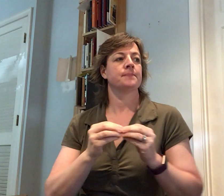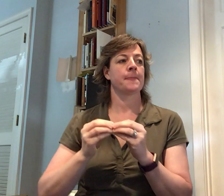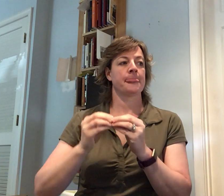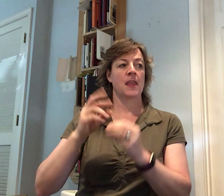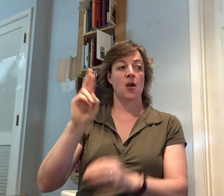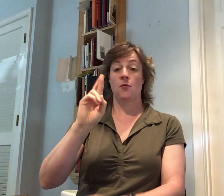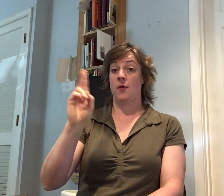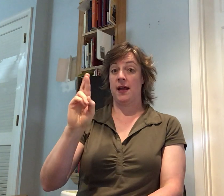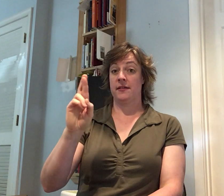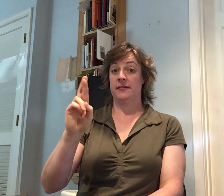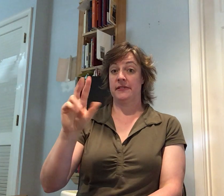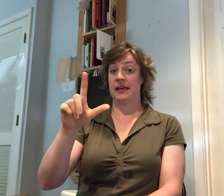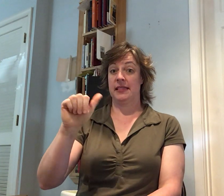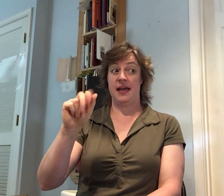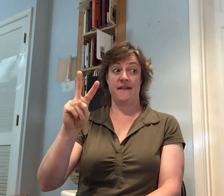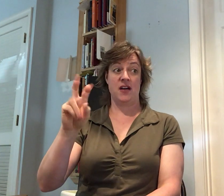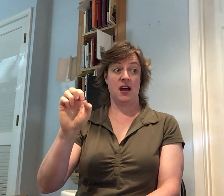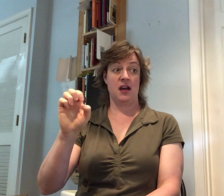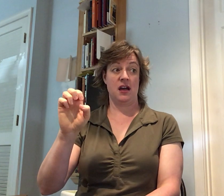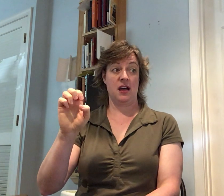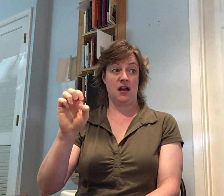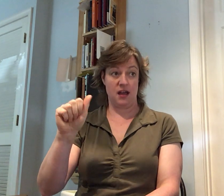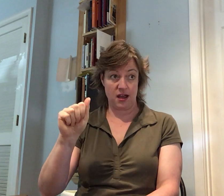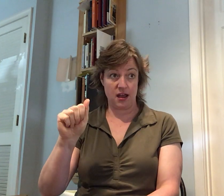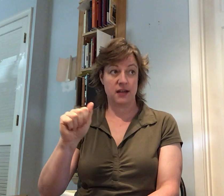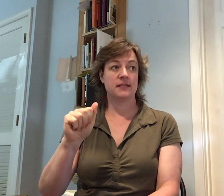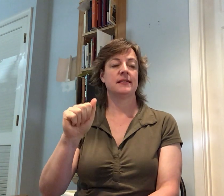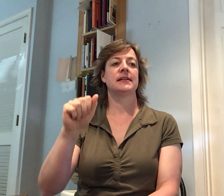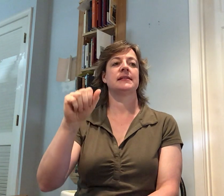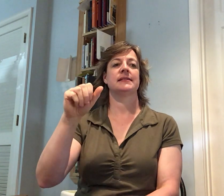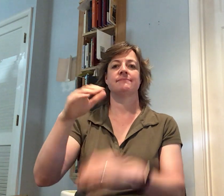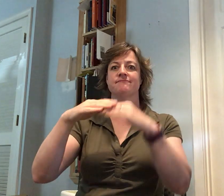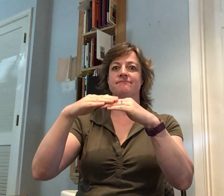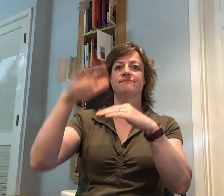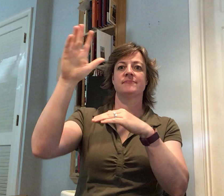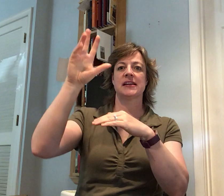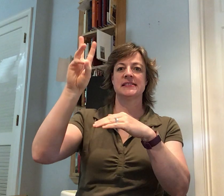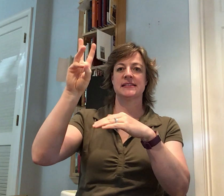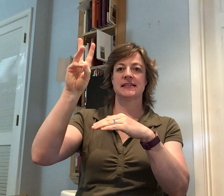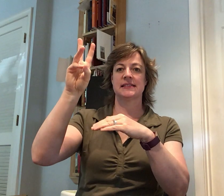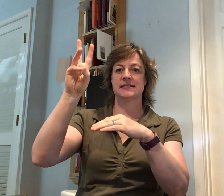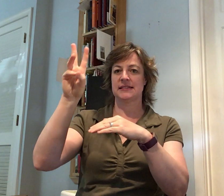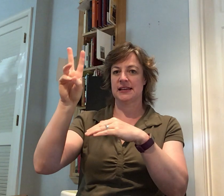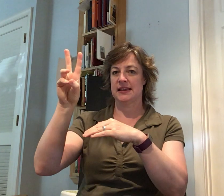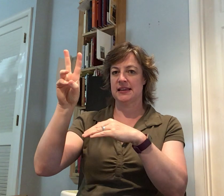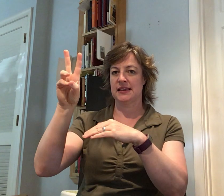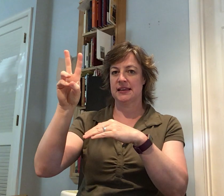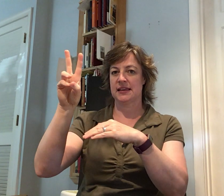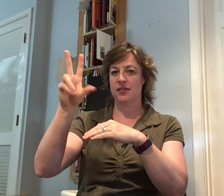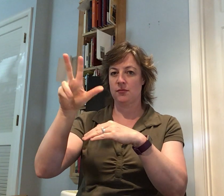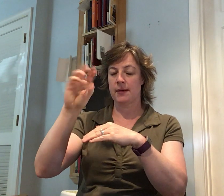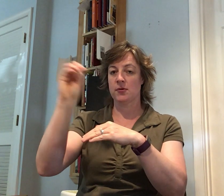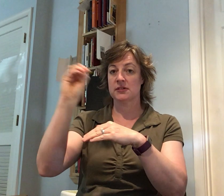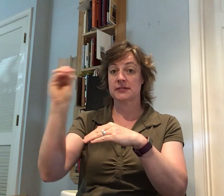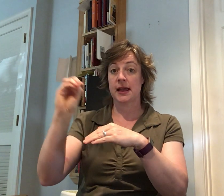dioxide content of 63% or higher, giving it a low fluidity and high